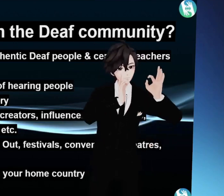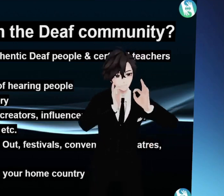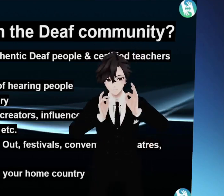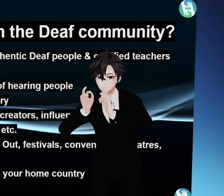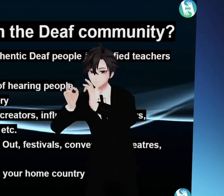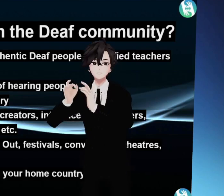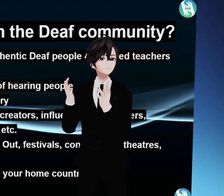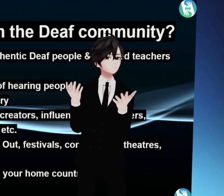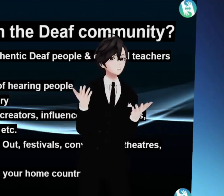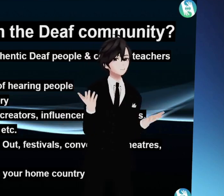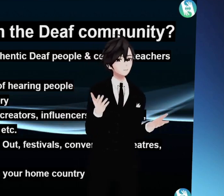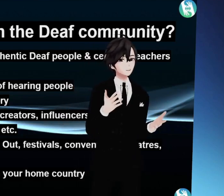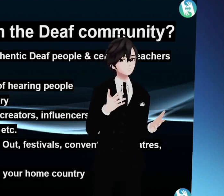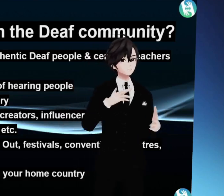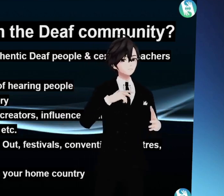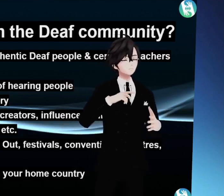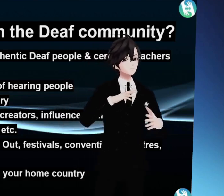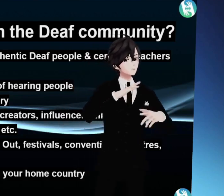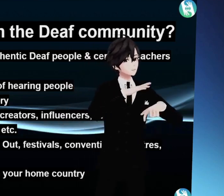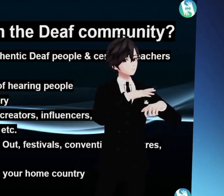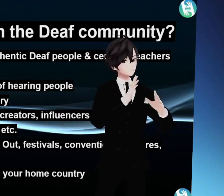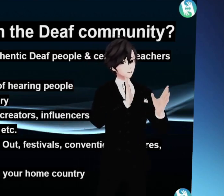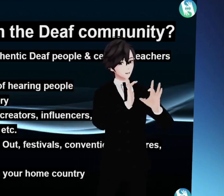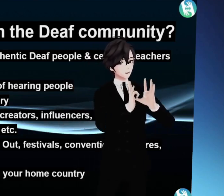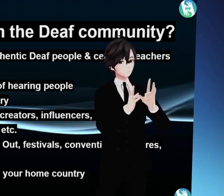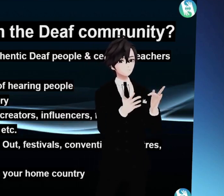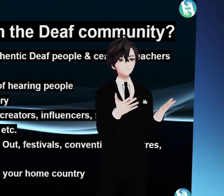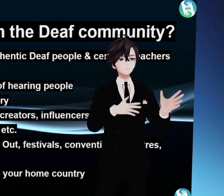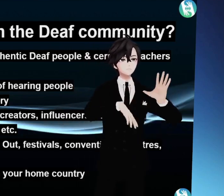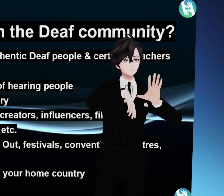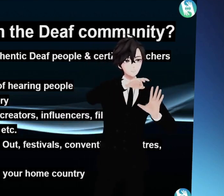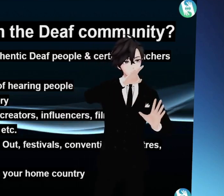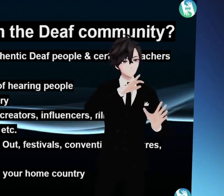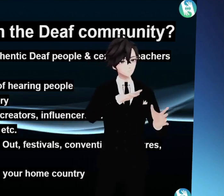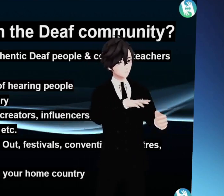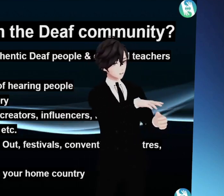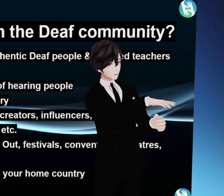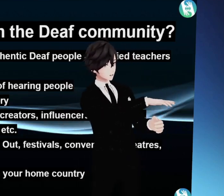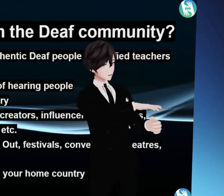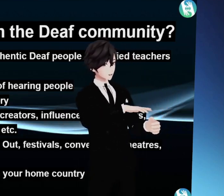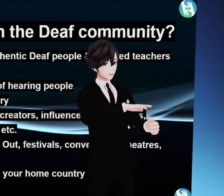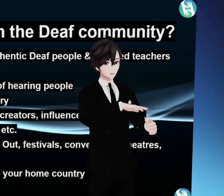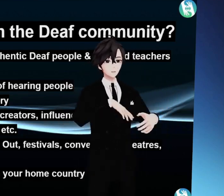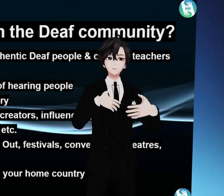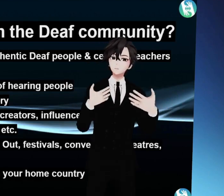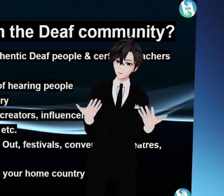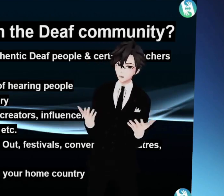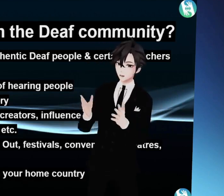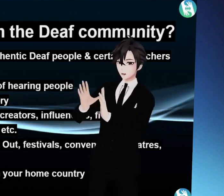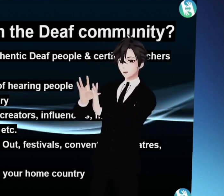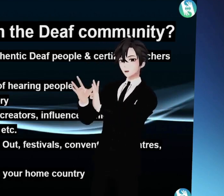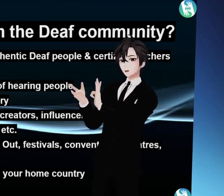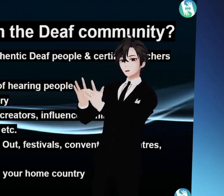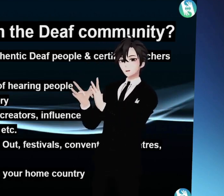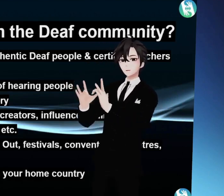You can, of course, go and search on the internet and find both local and